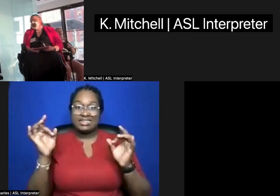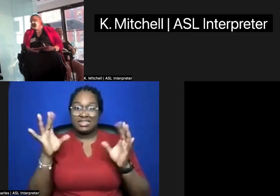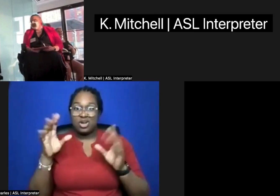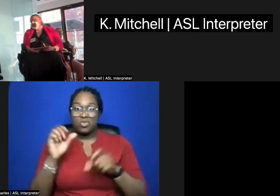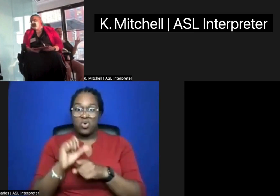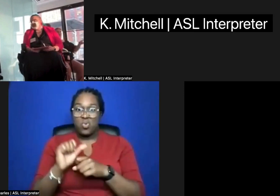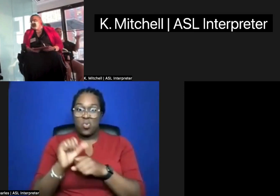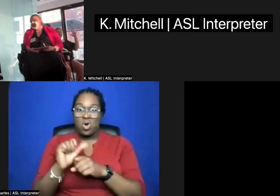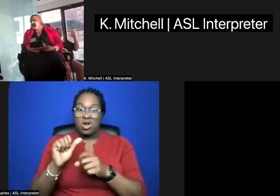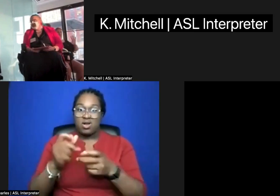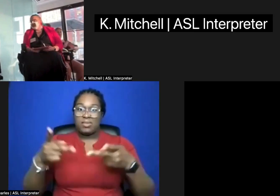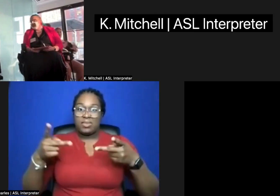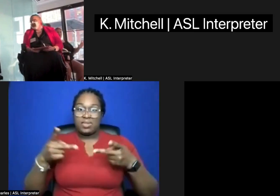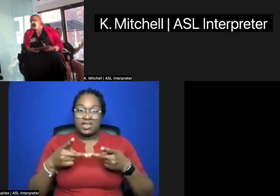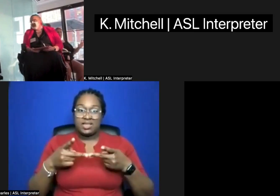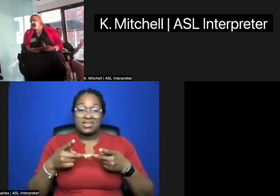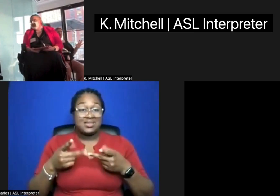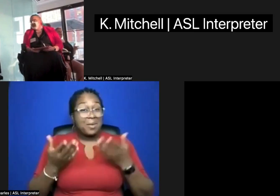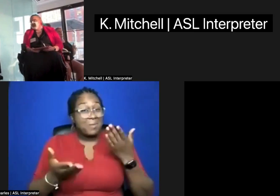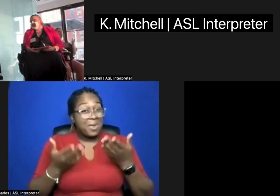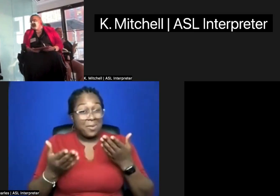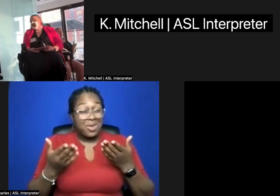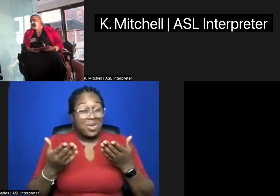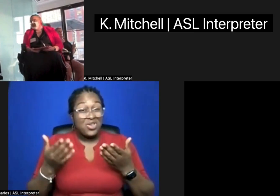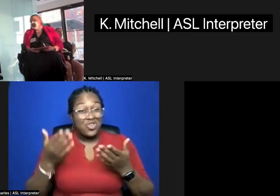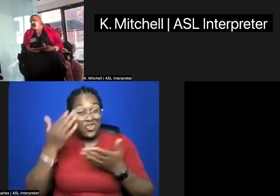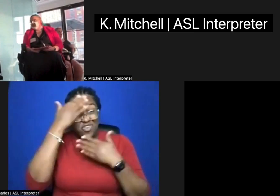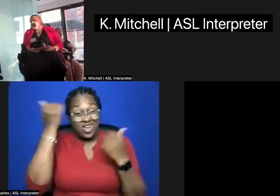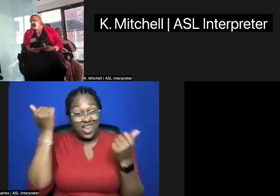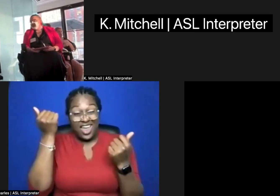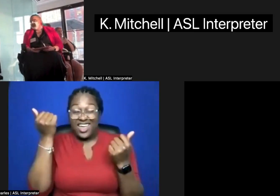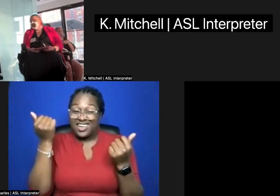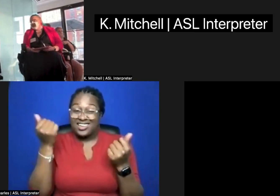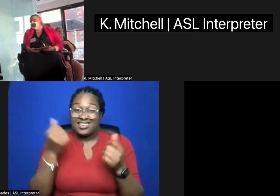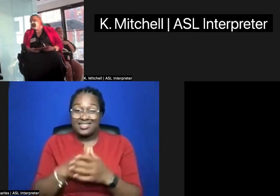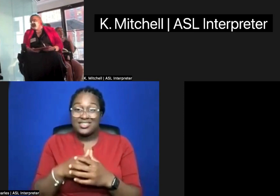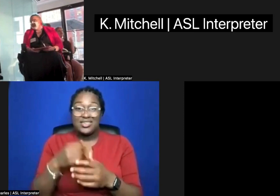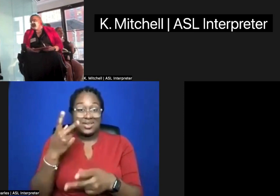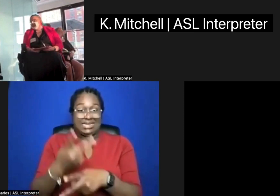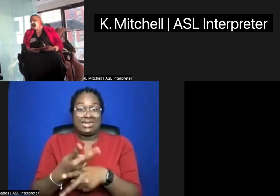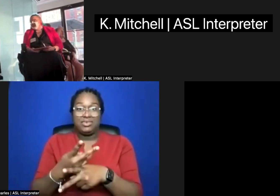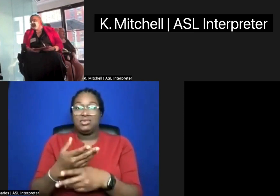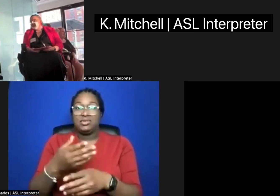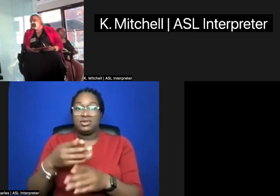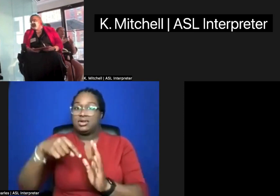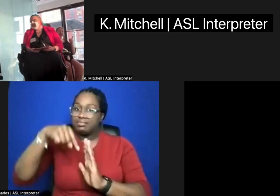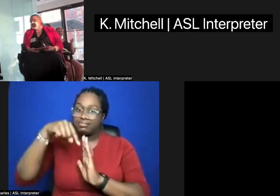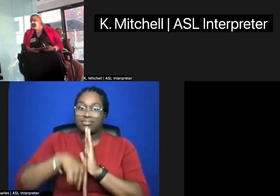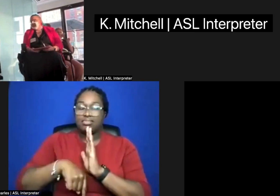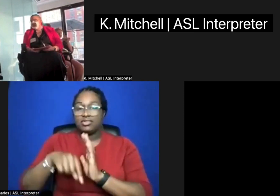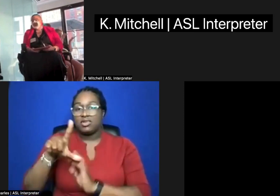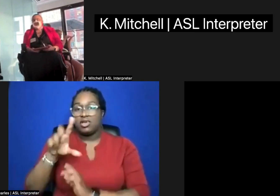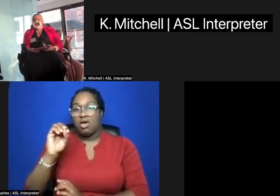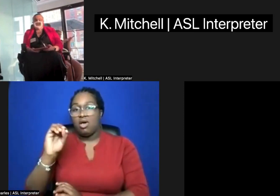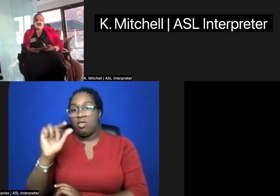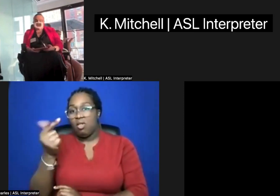at once, you may forget. And keeping a detailed law, like Emma's saying, is amazing so